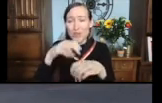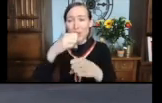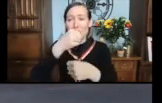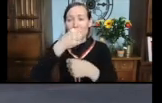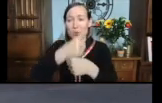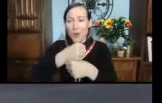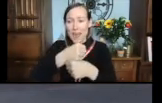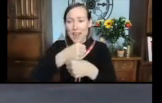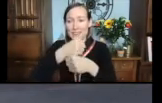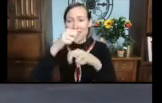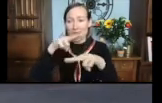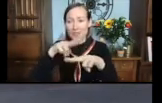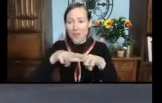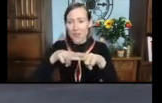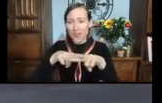used for